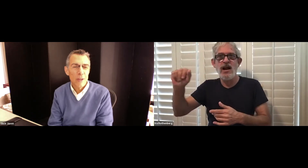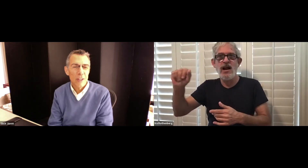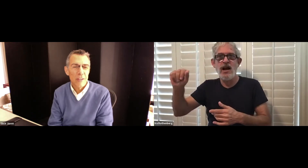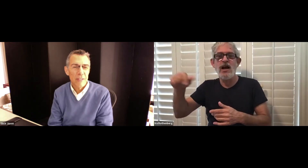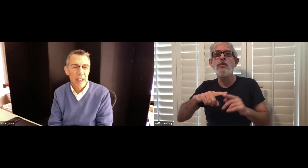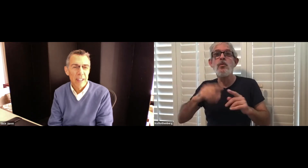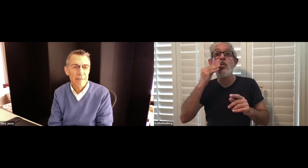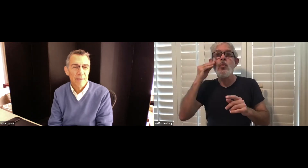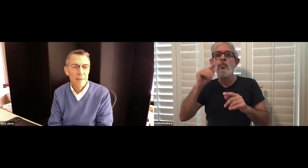in Vienna.